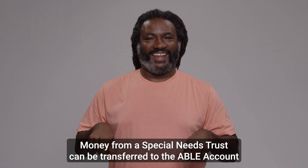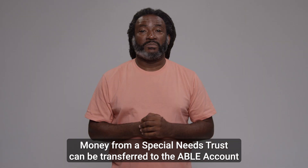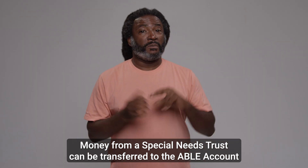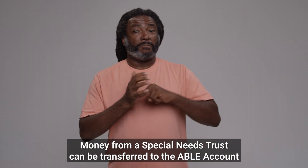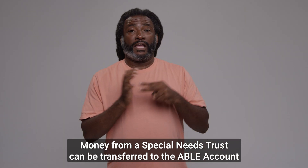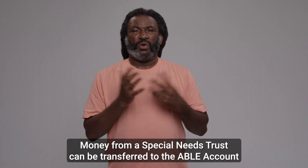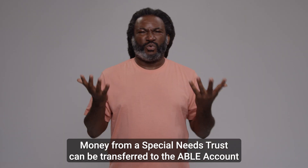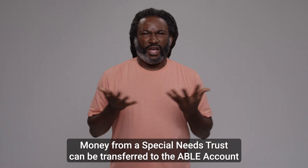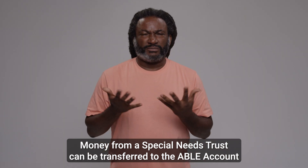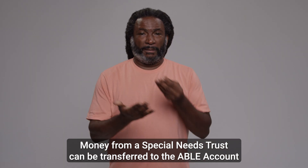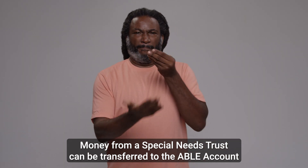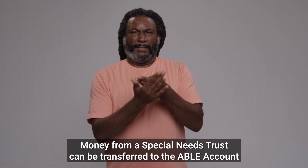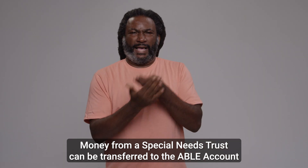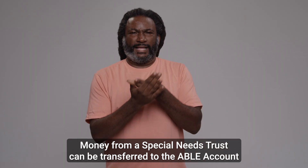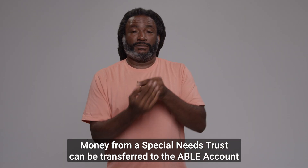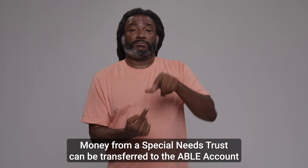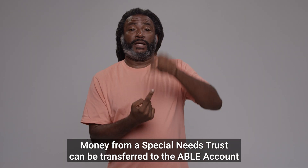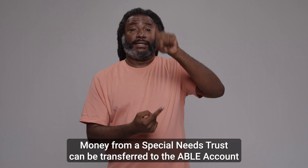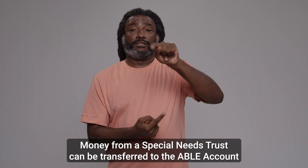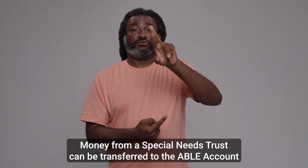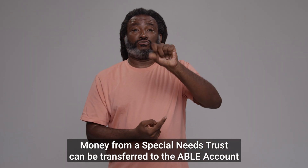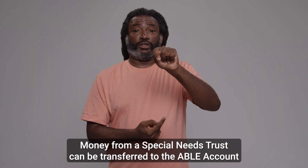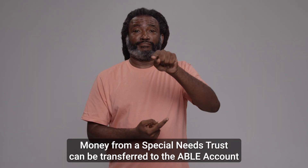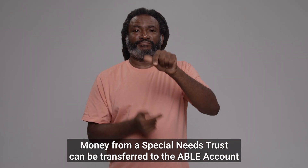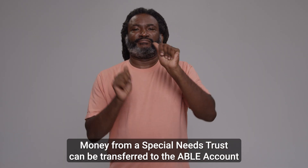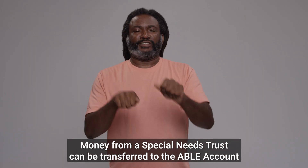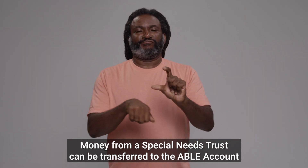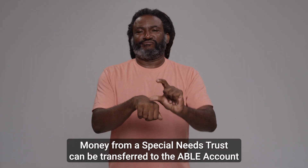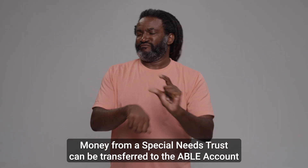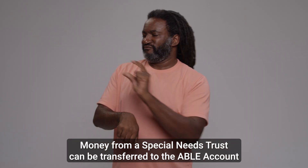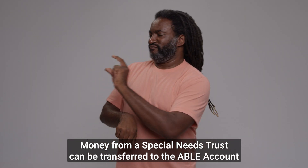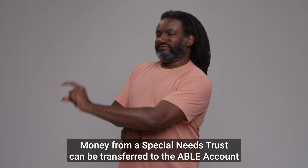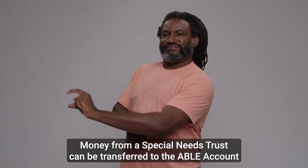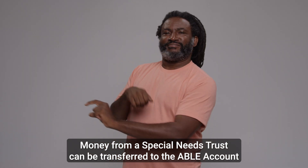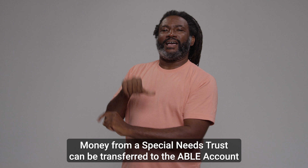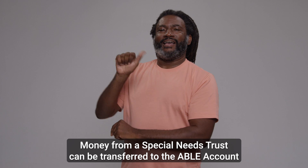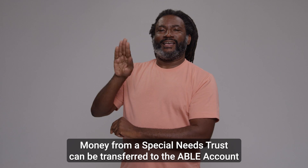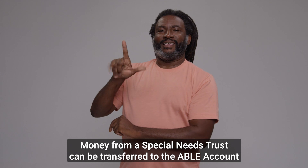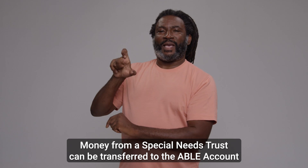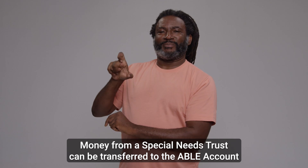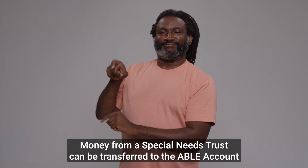Money from a Special Needs Trust can be transferred to the ABLE account and then used for transactions,